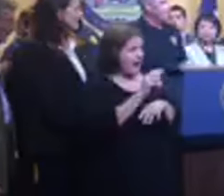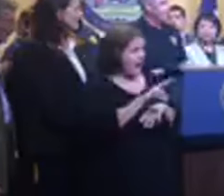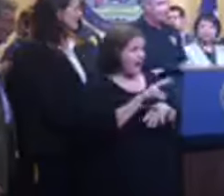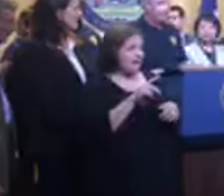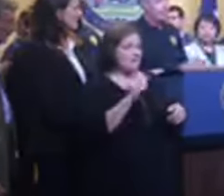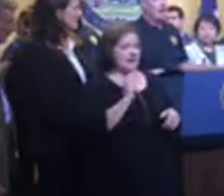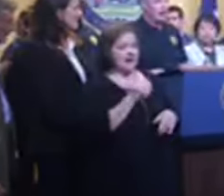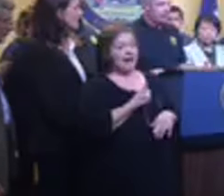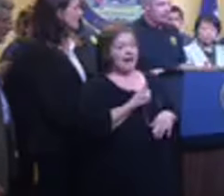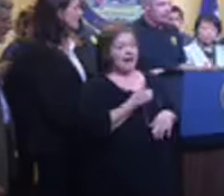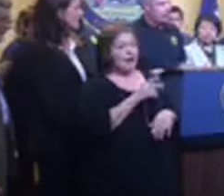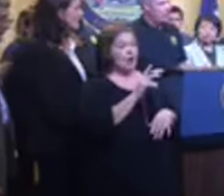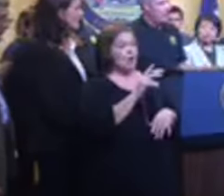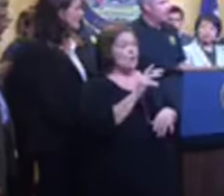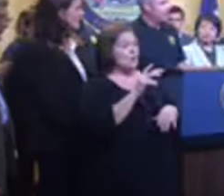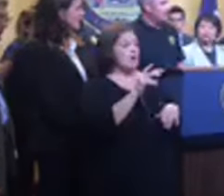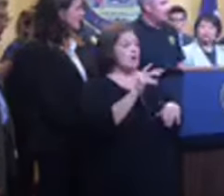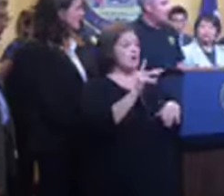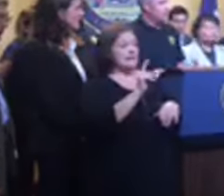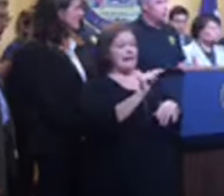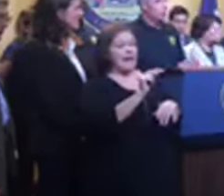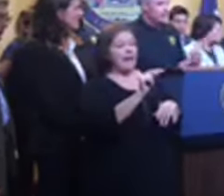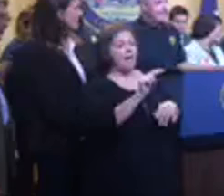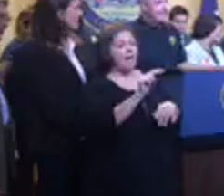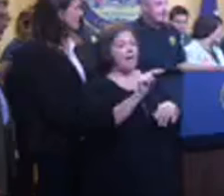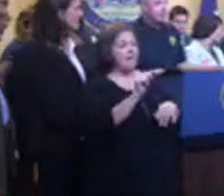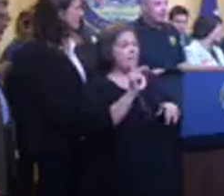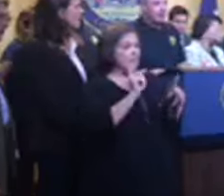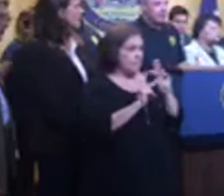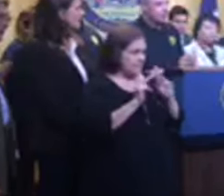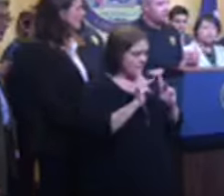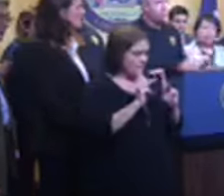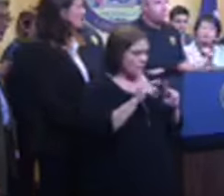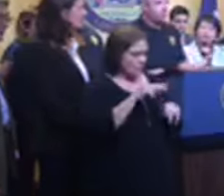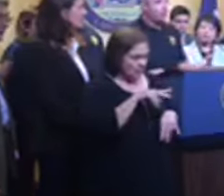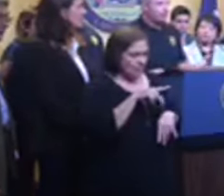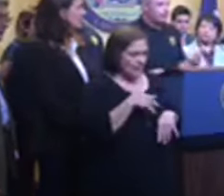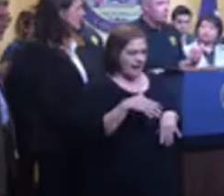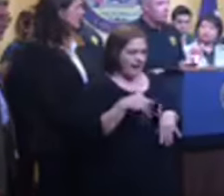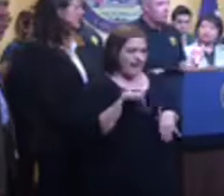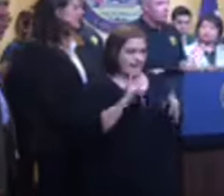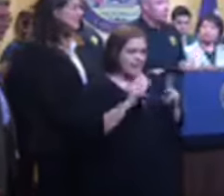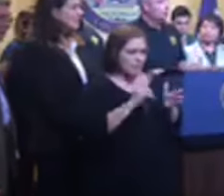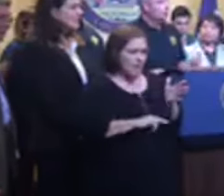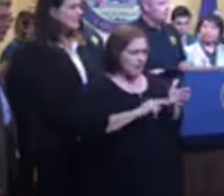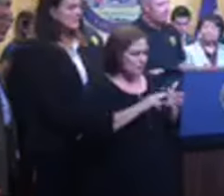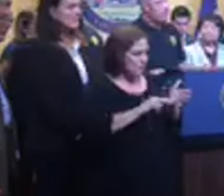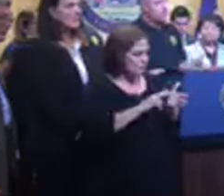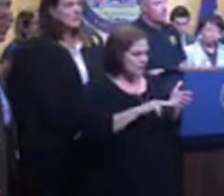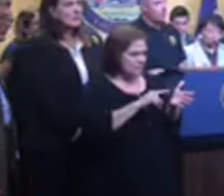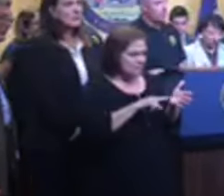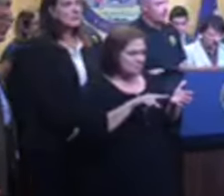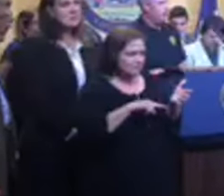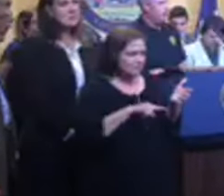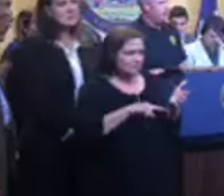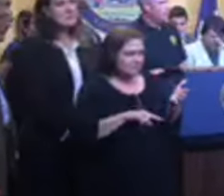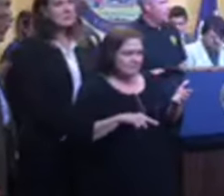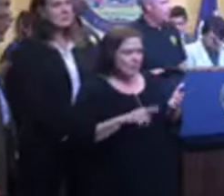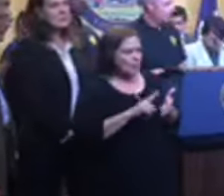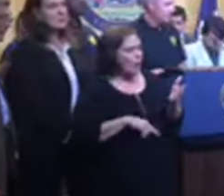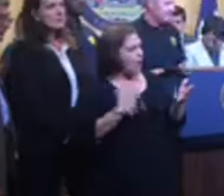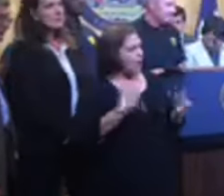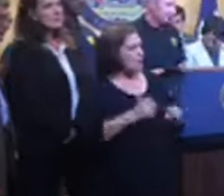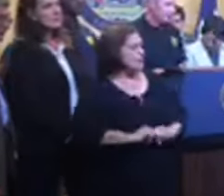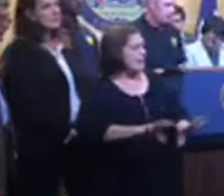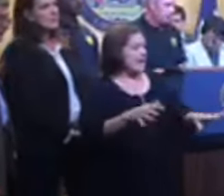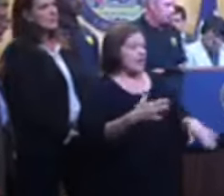data indicates very high. Our data is indicating that people were reading it as well, not just surfing. They were reading the information that we were putting out. We